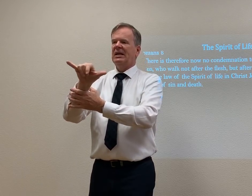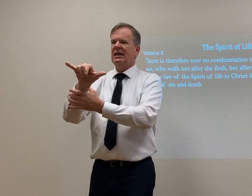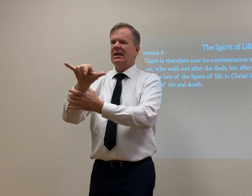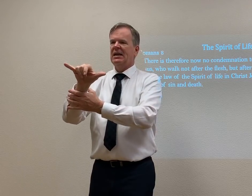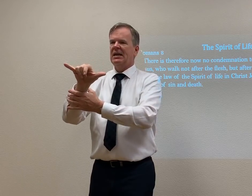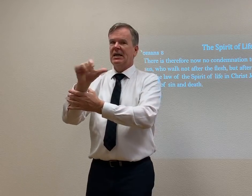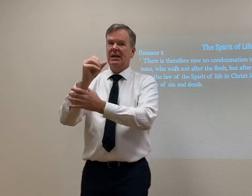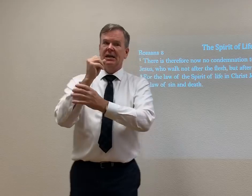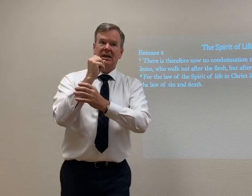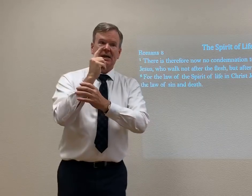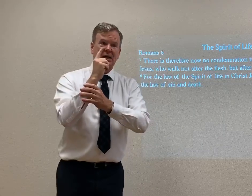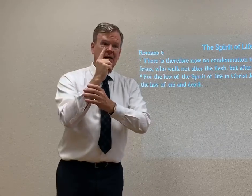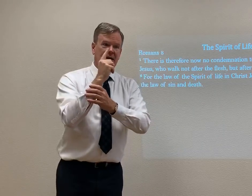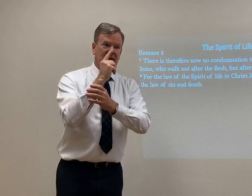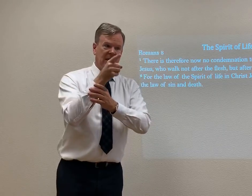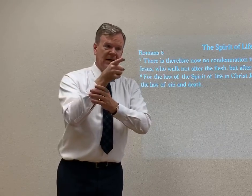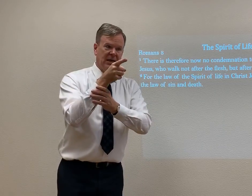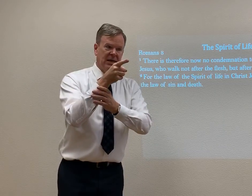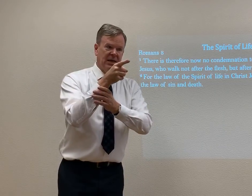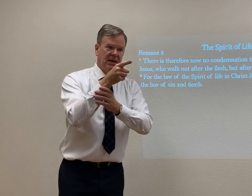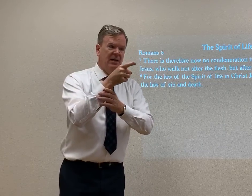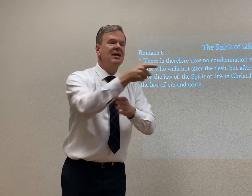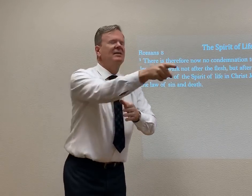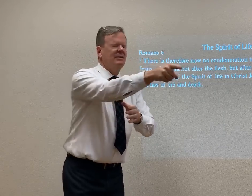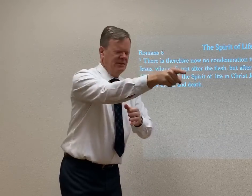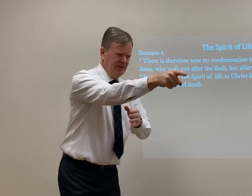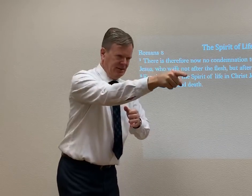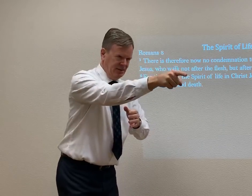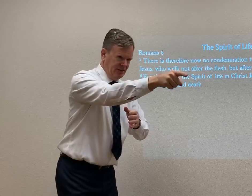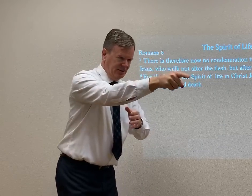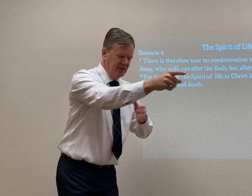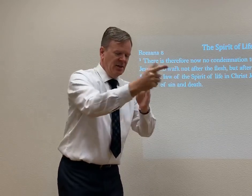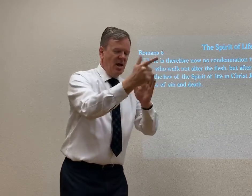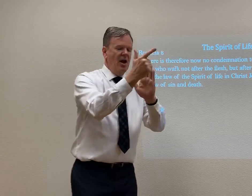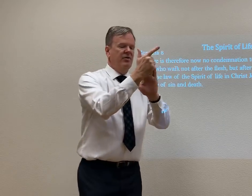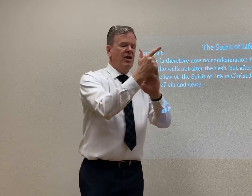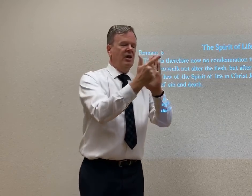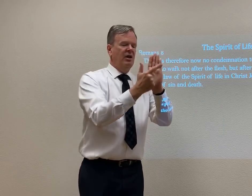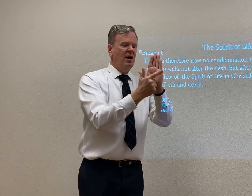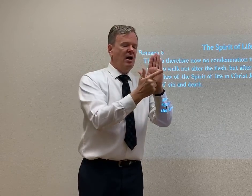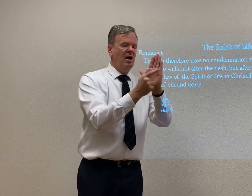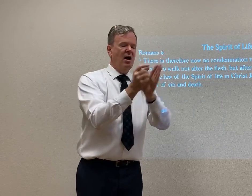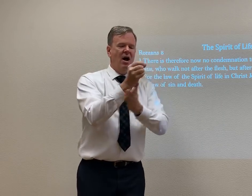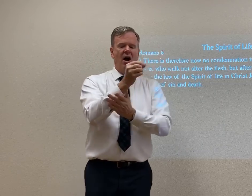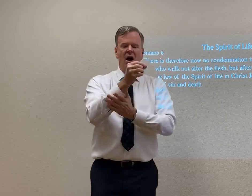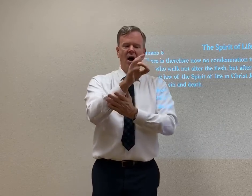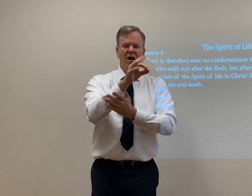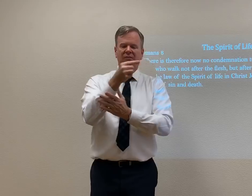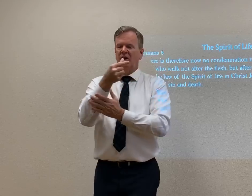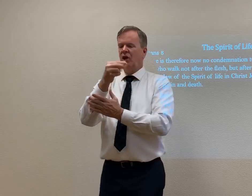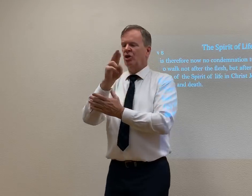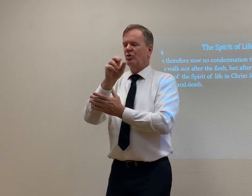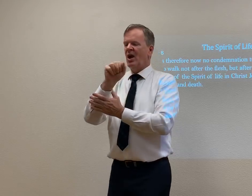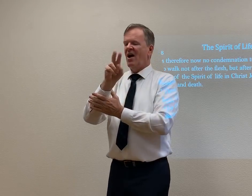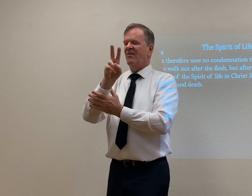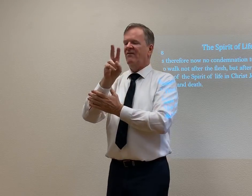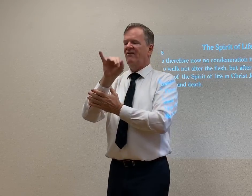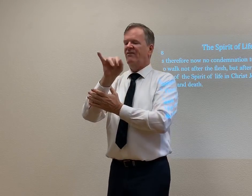but we understand in science, we understand the law of gravity, okay? The law of